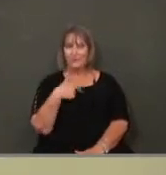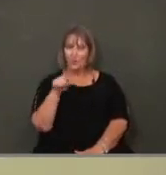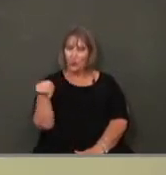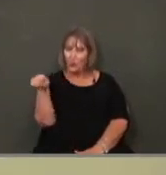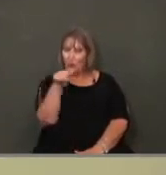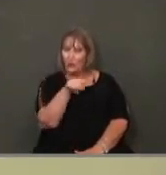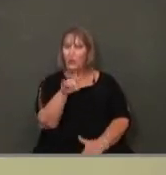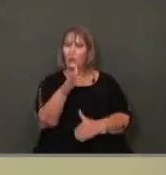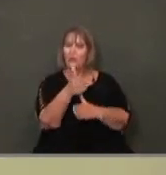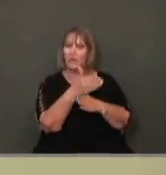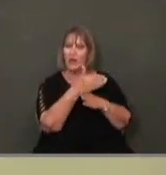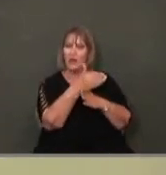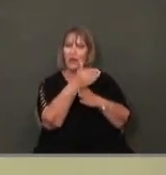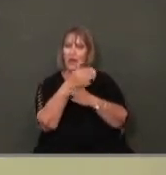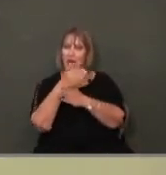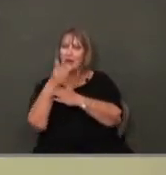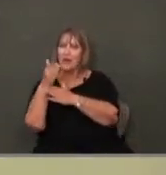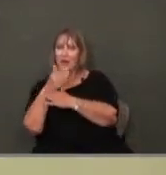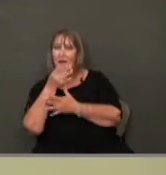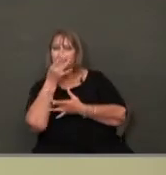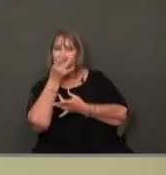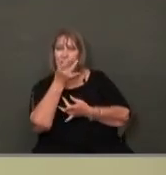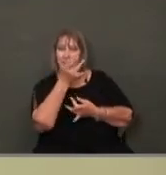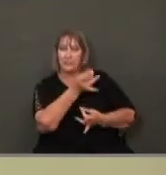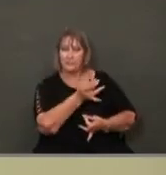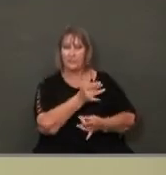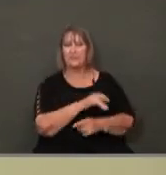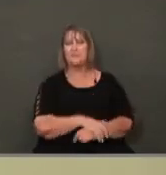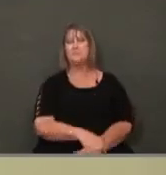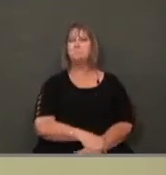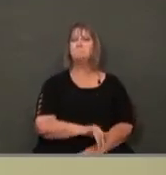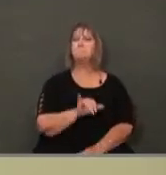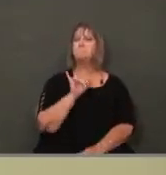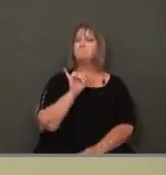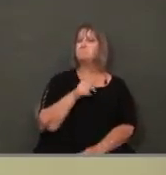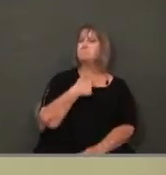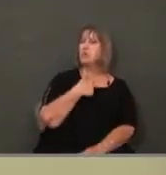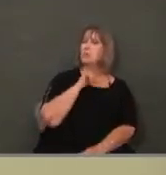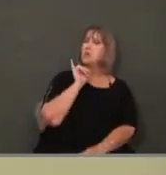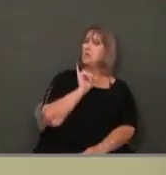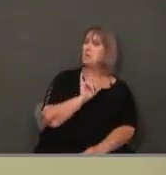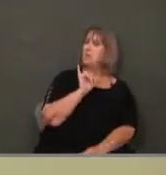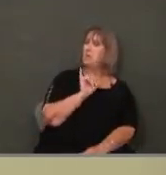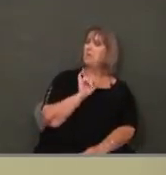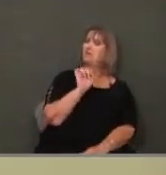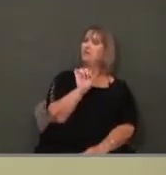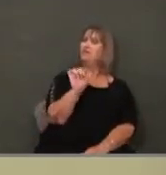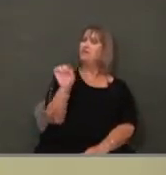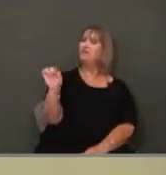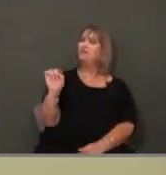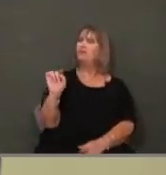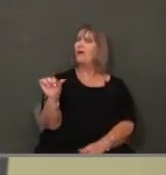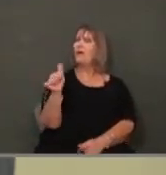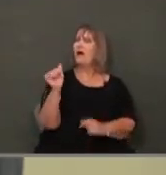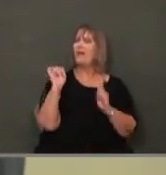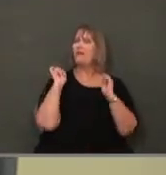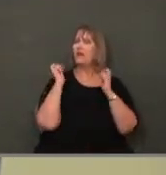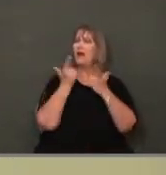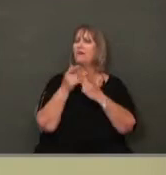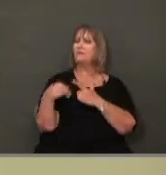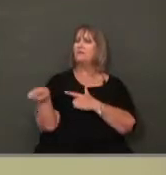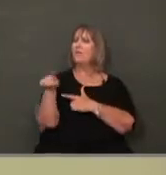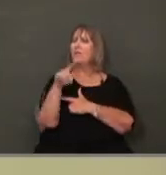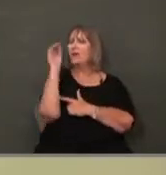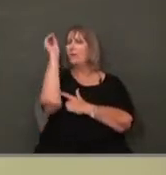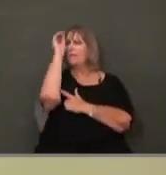And so I said, well, Eric, you know, what are some of my other council colleagues asking when you tell them this? And he says, well, look, there's